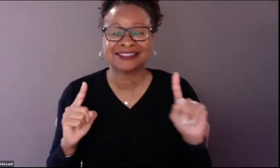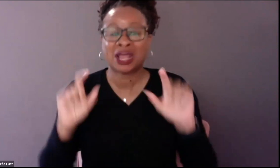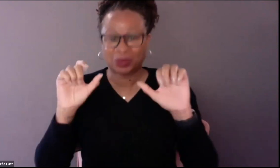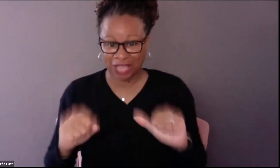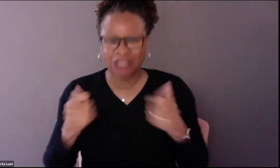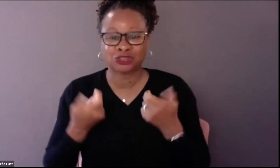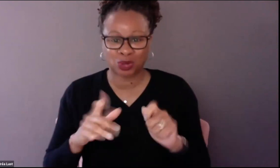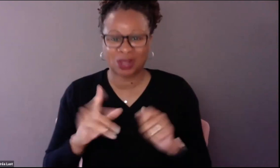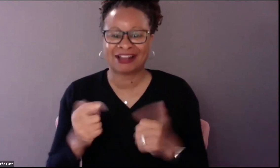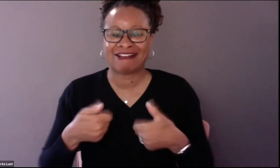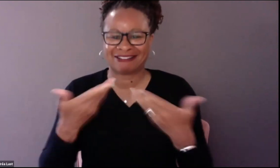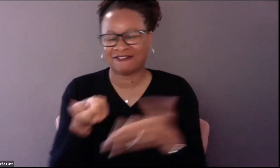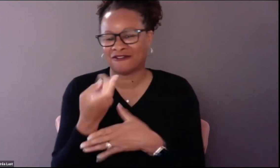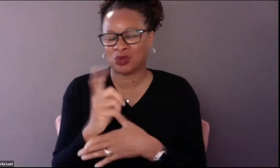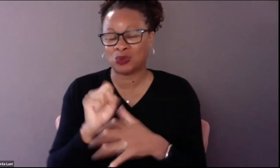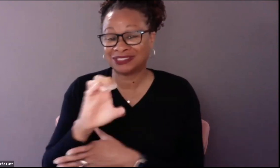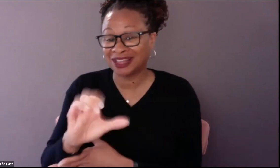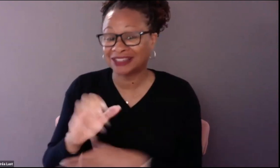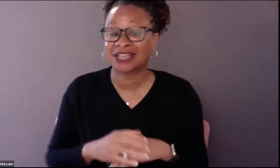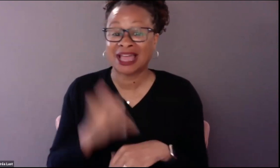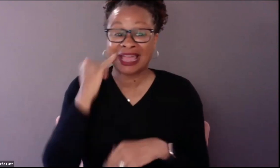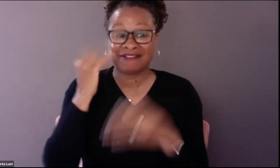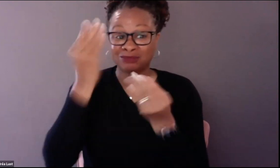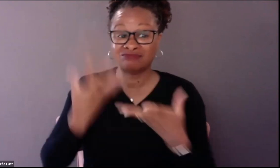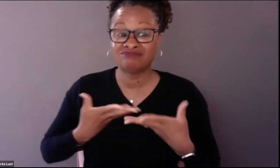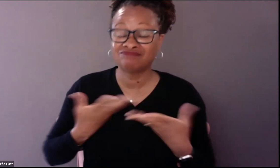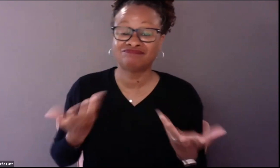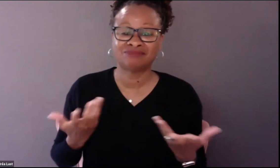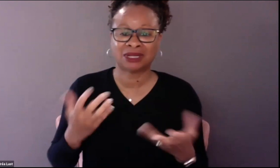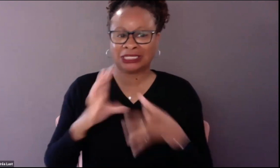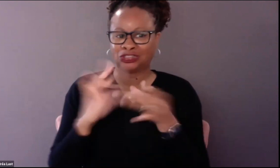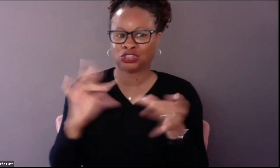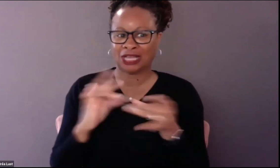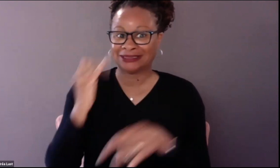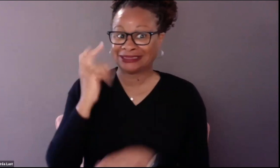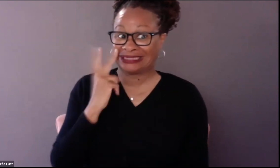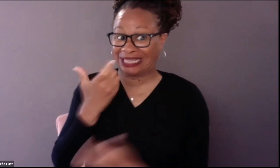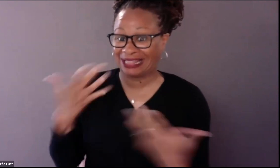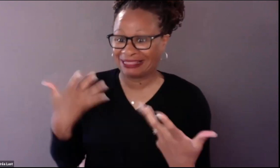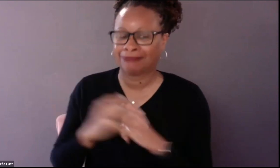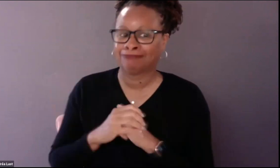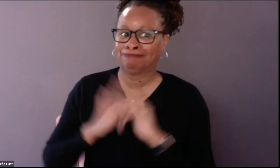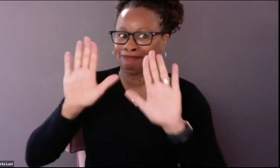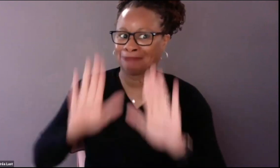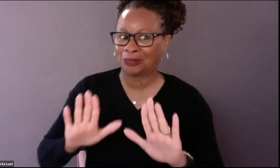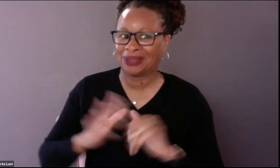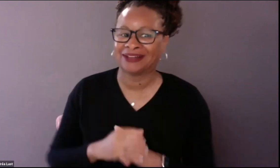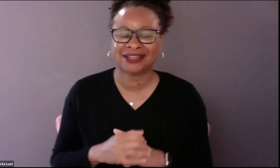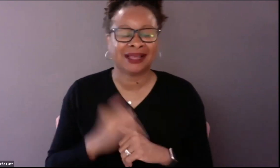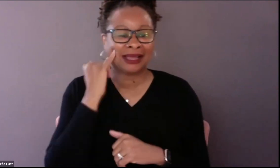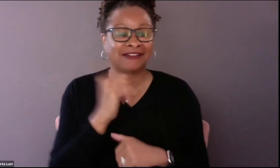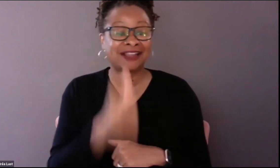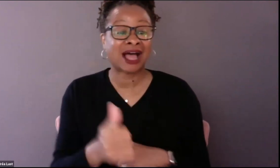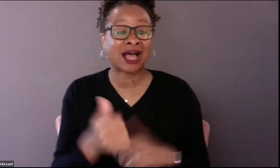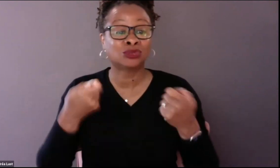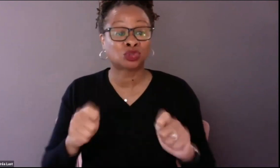give it a few seconds. And if you could tell me in the chat if you see anything, that would be great. And then if not, we'll try